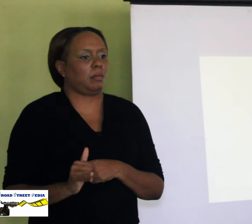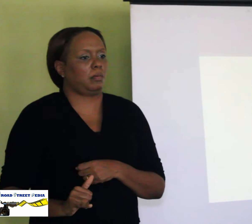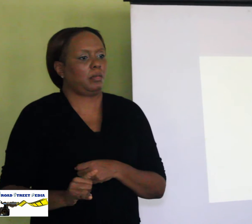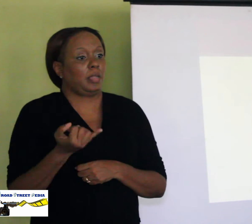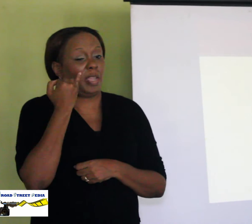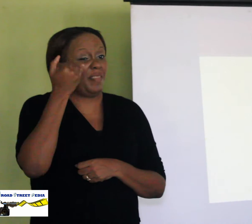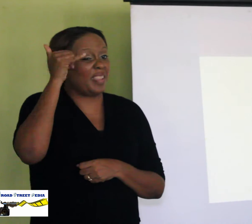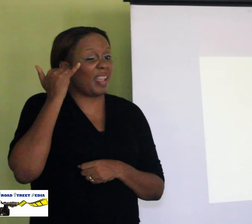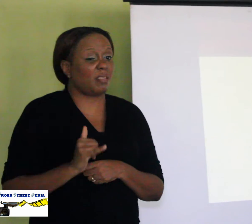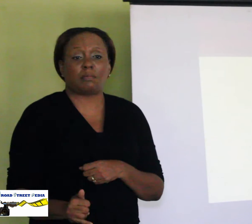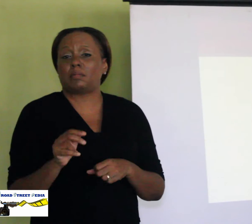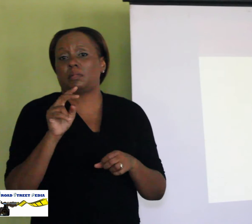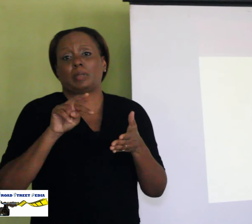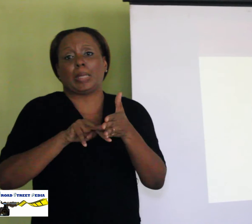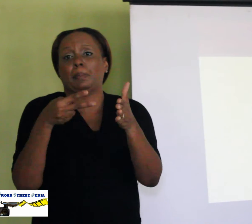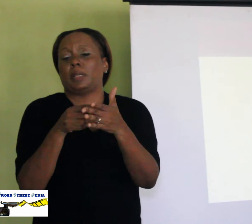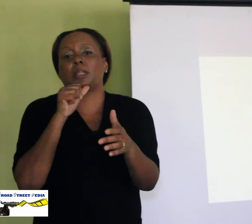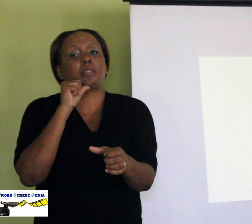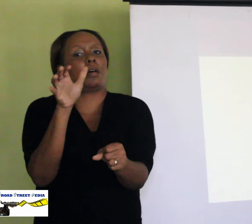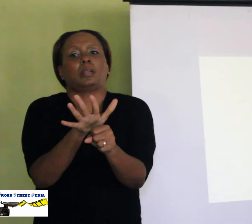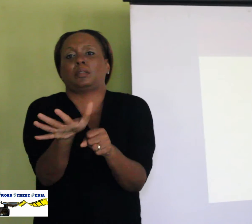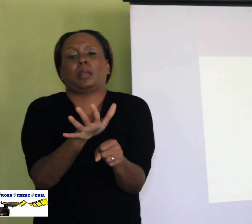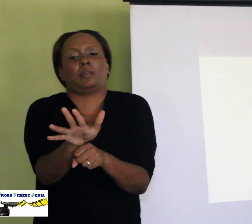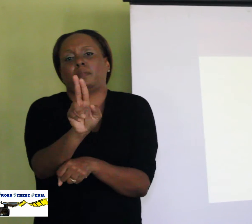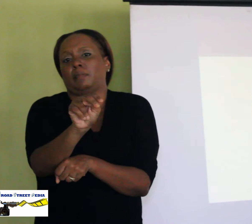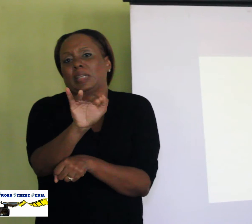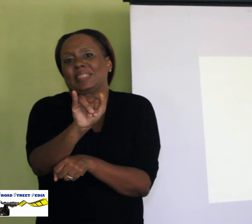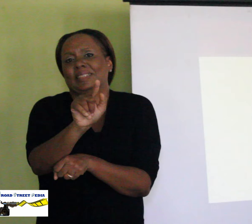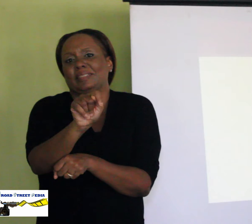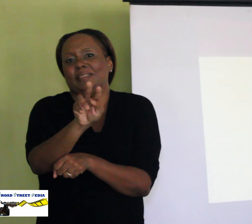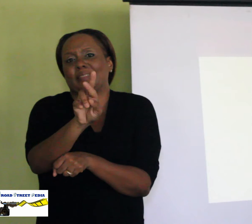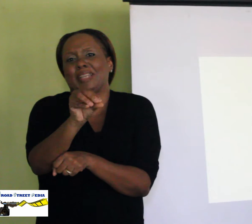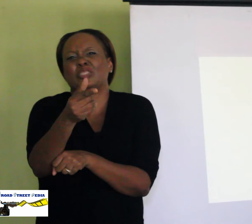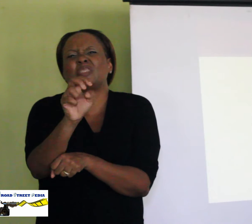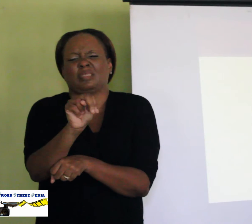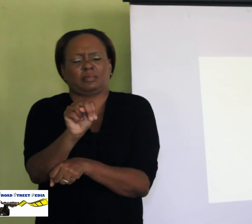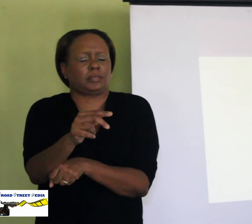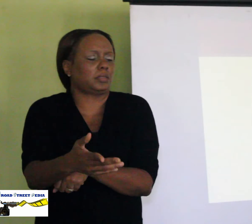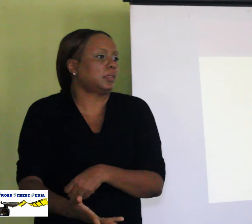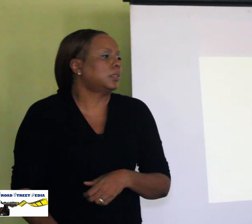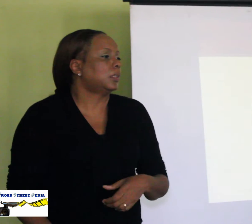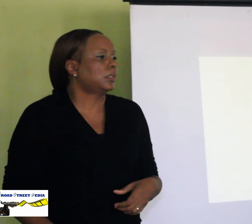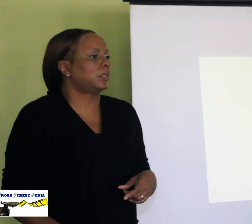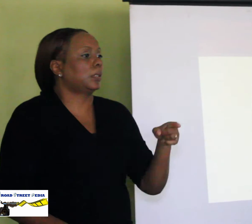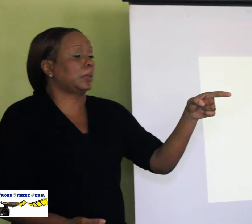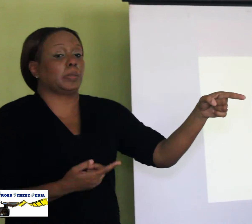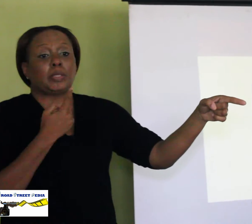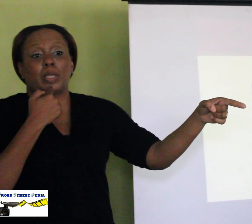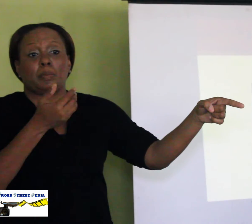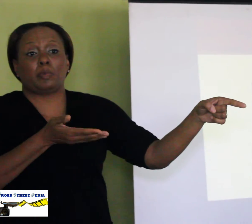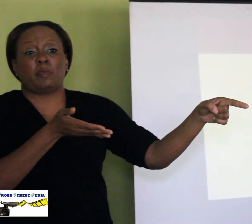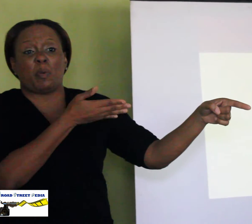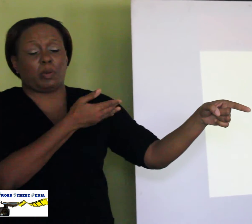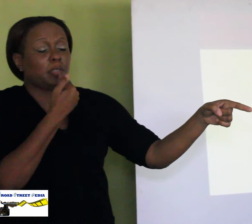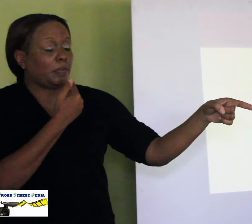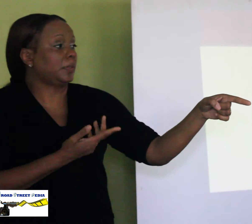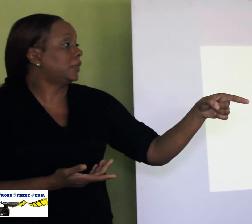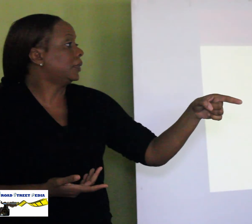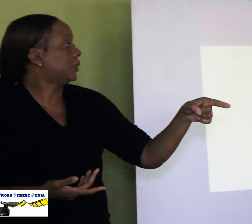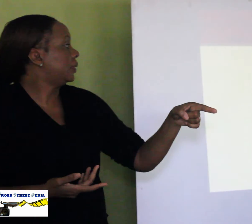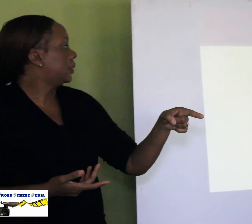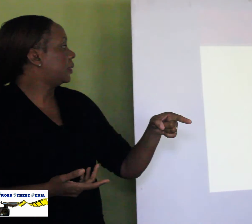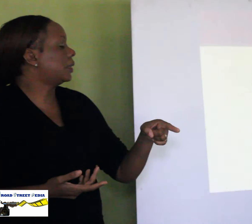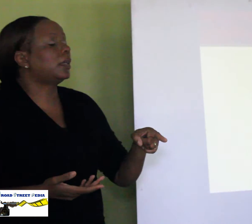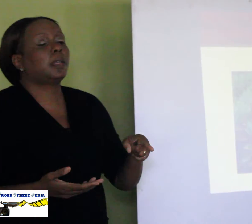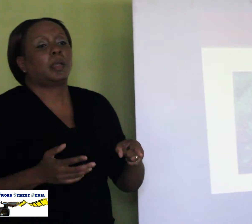lacking nitrogen, which is very important. Okay, so as Don said before, the plant will tell you